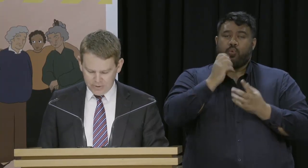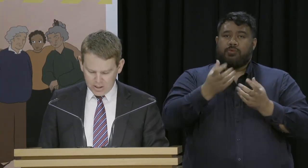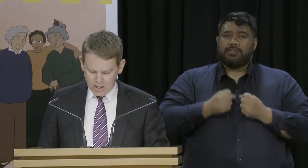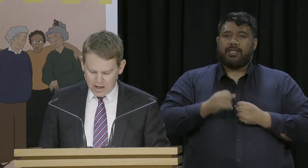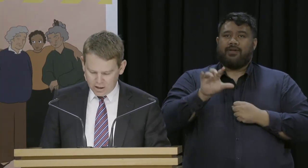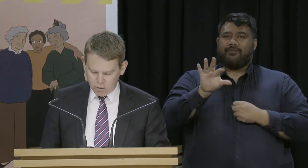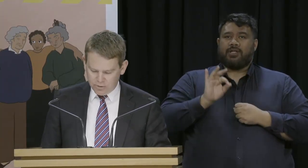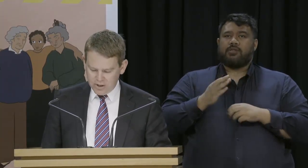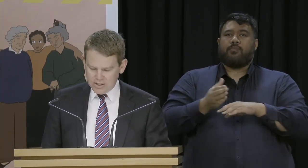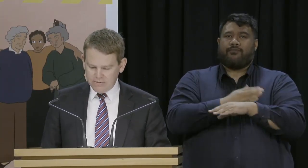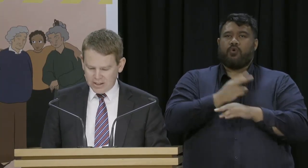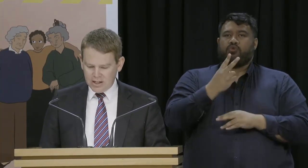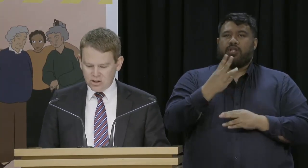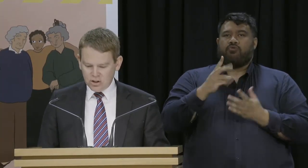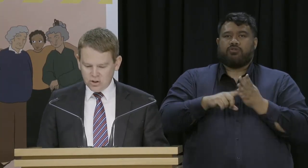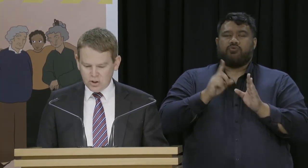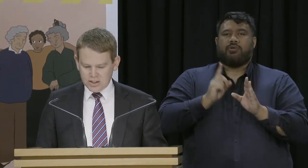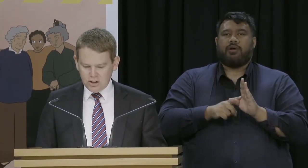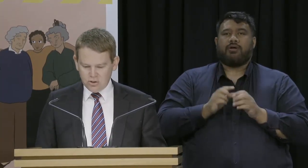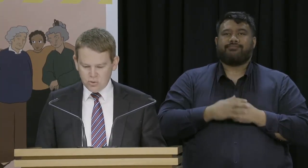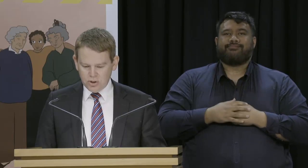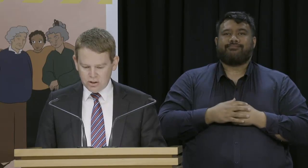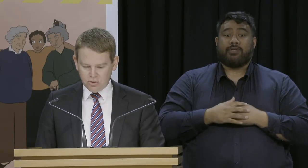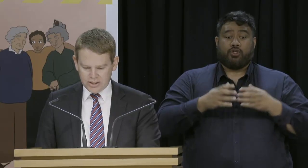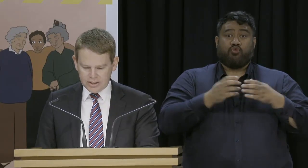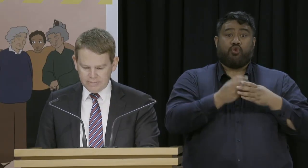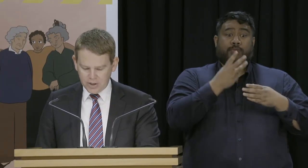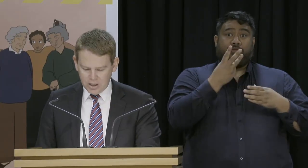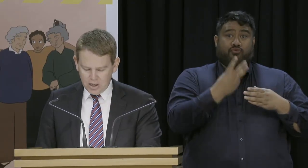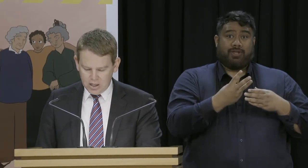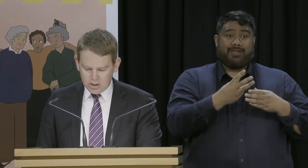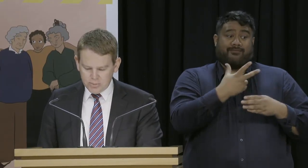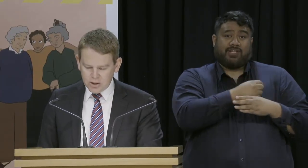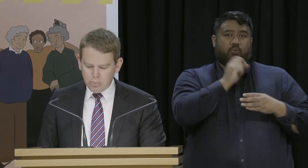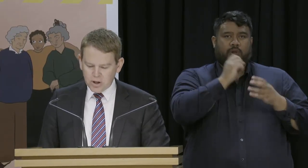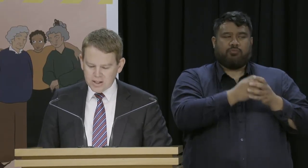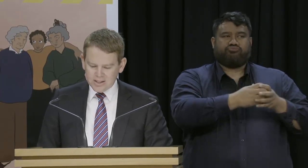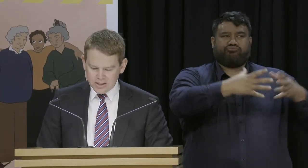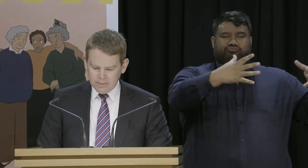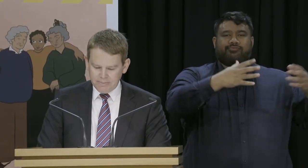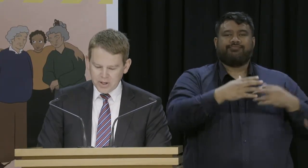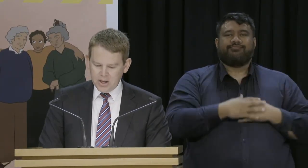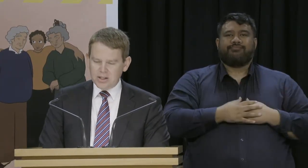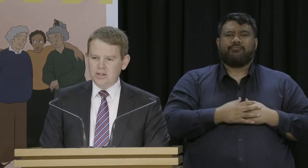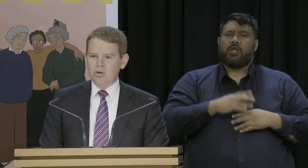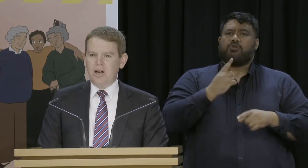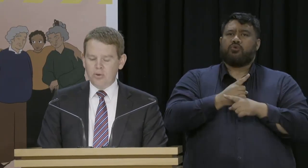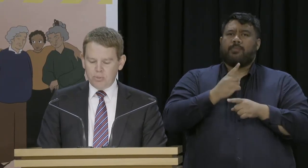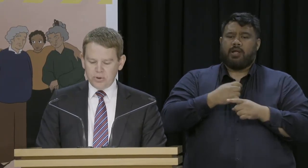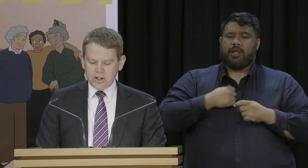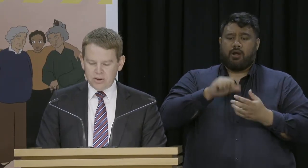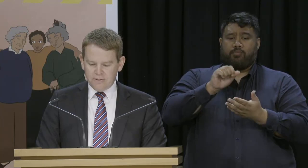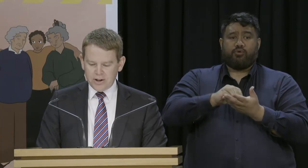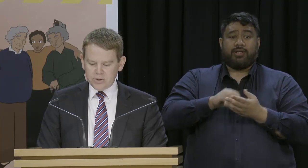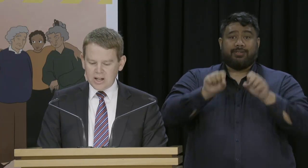vaccine. Group 3 vaccinations do continue to increase. In terms of the booking system, district